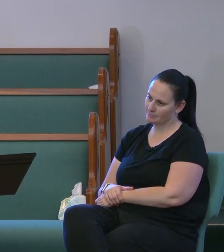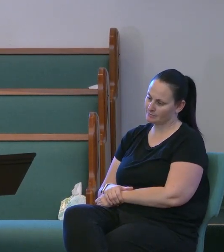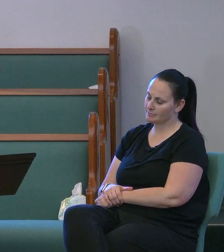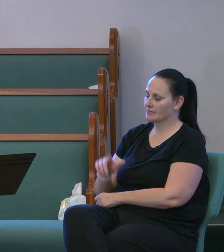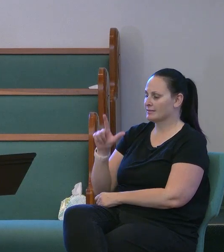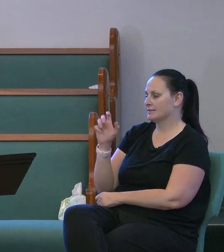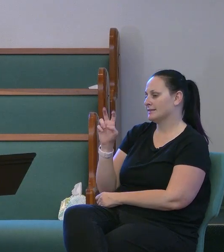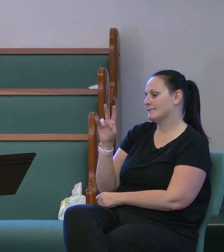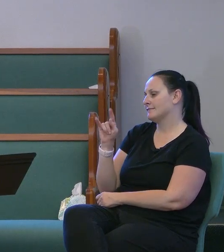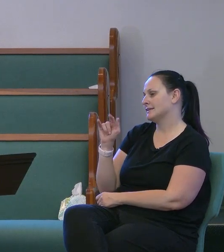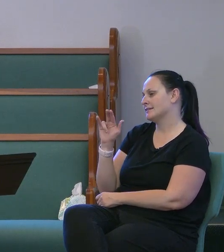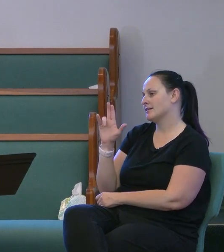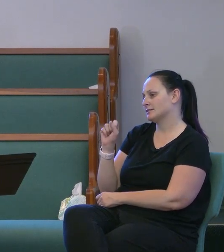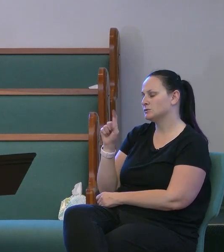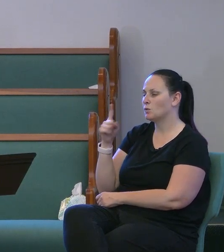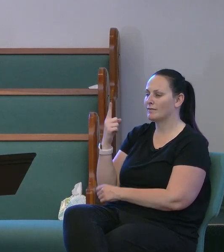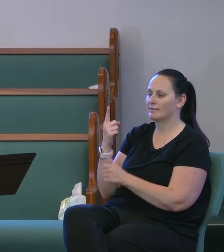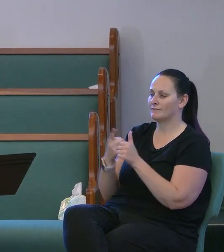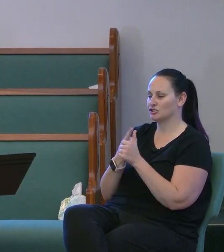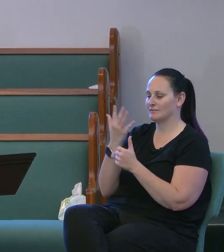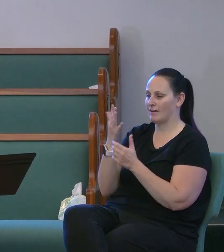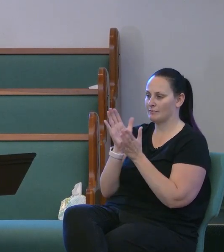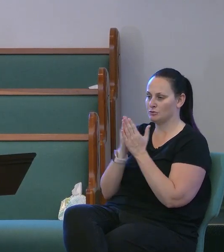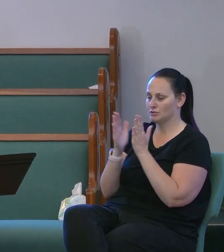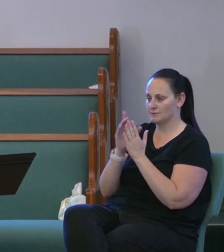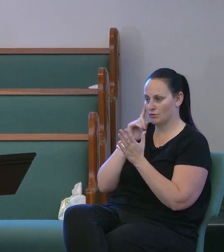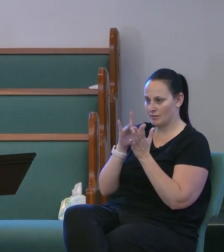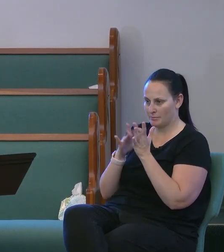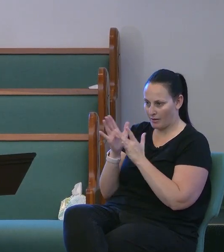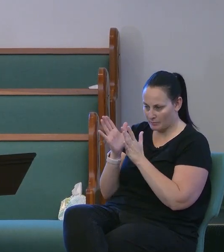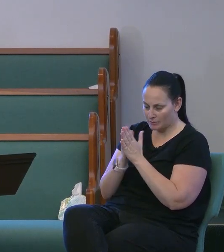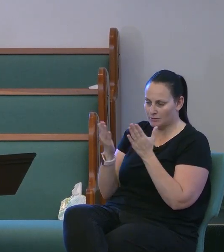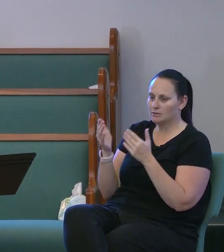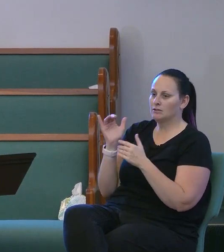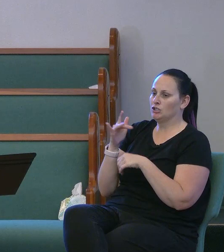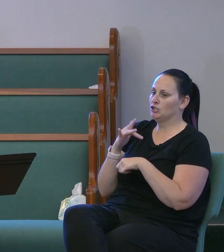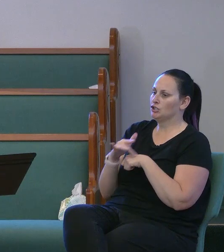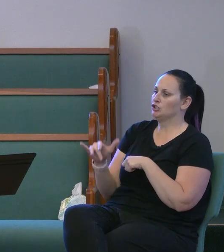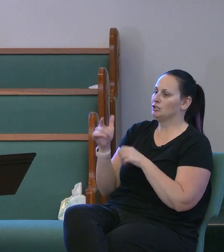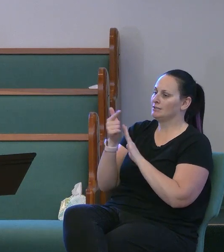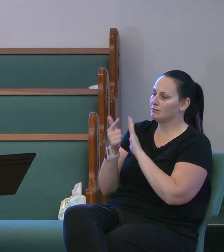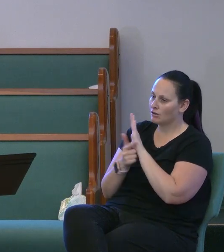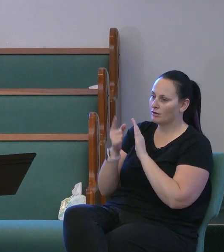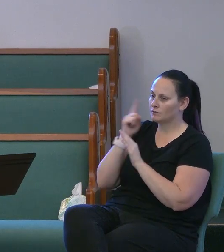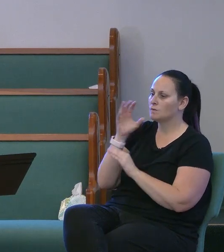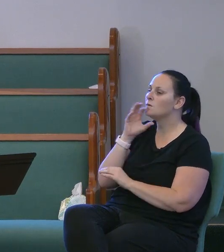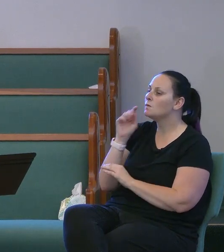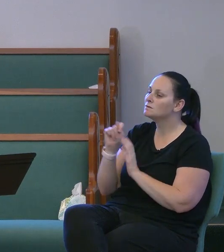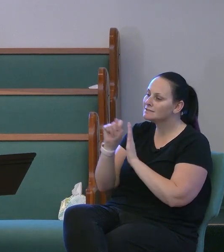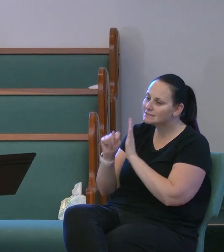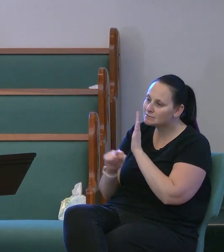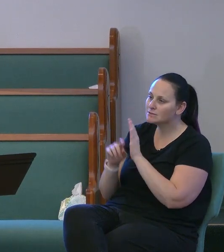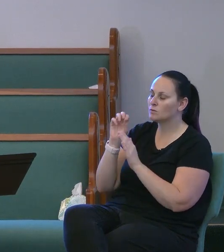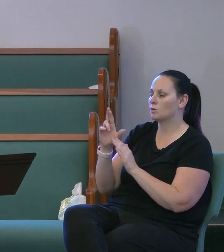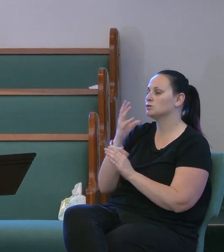Leviticus is one of the first five books of the Bible. It is an early law in the Old Testament or the